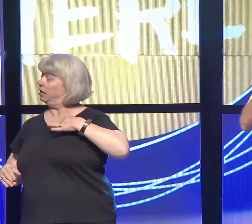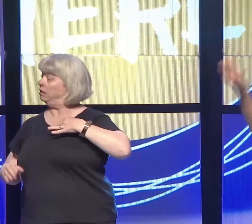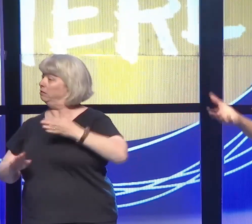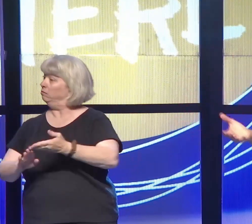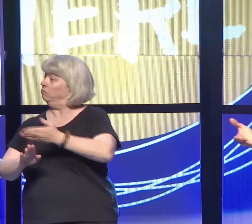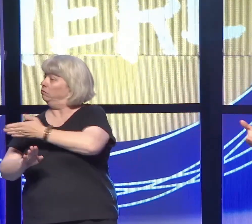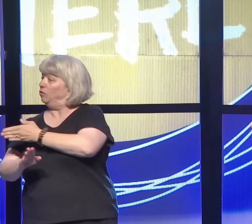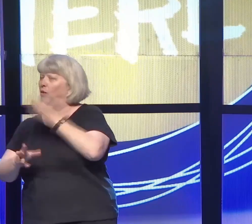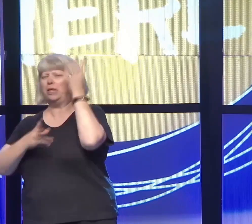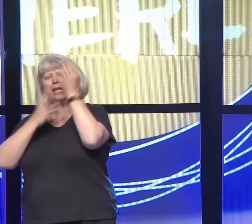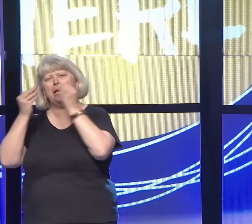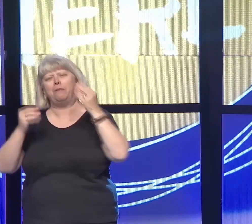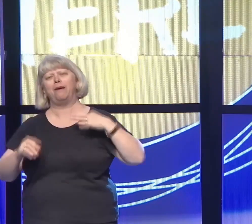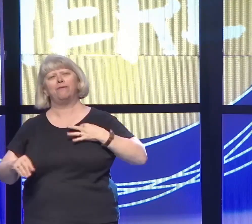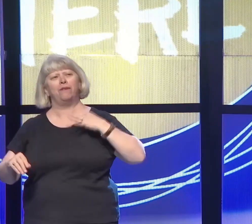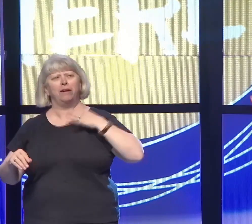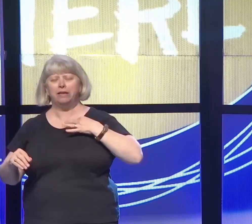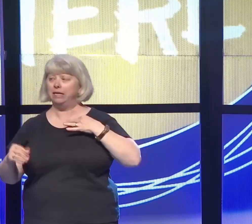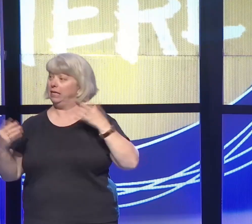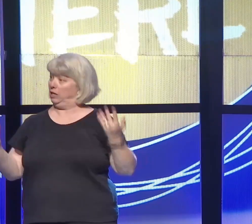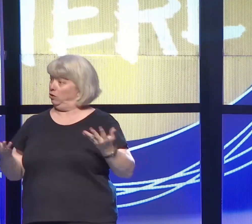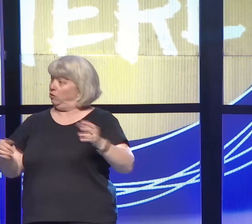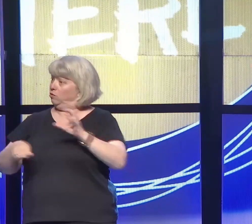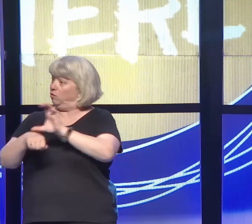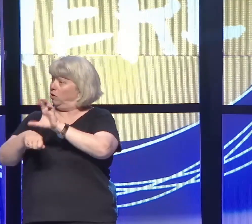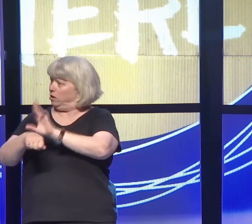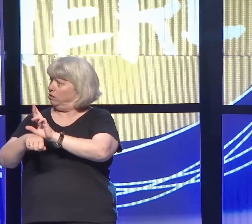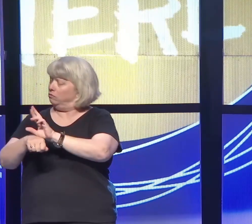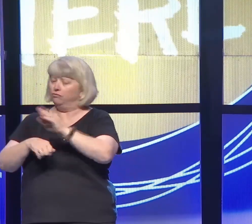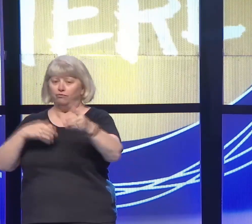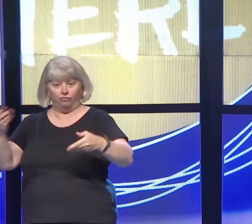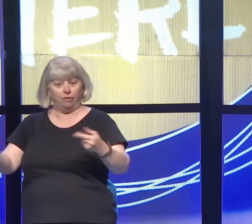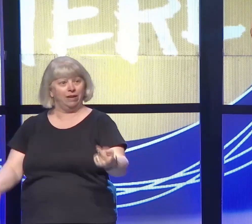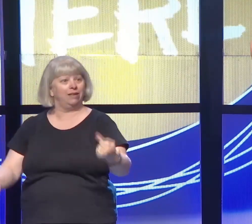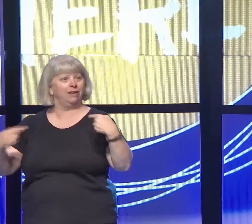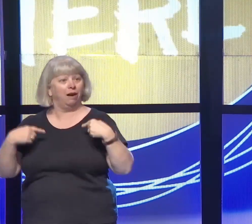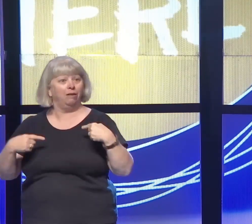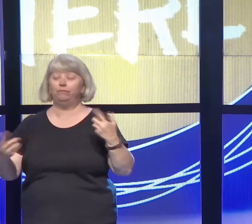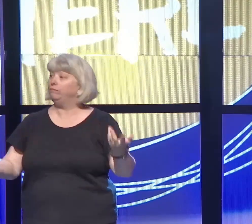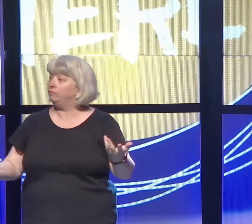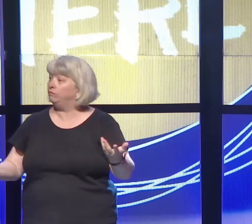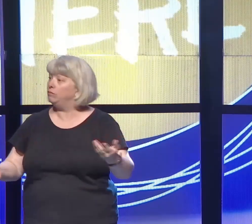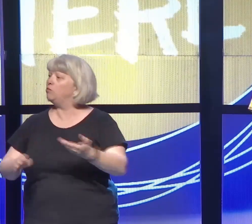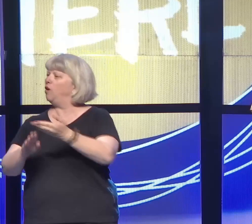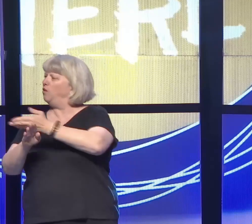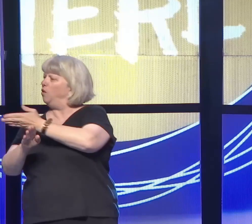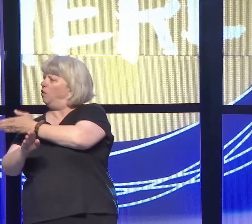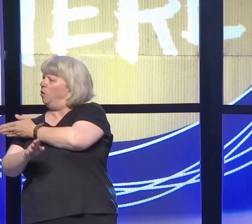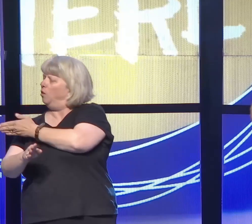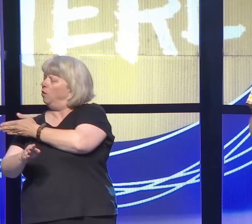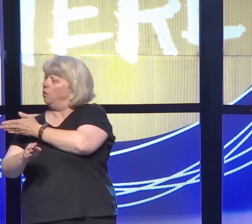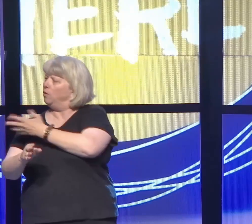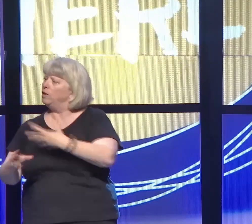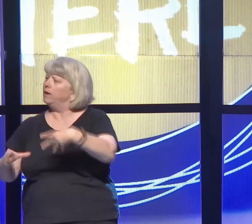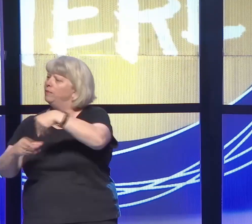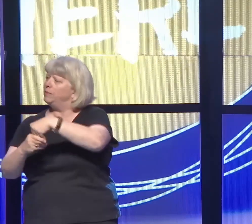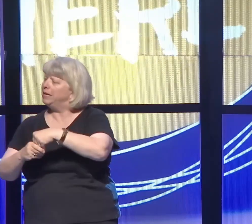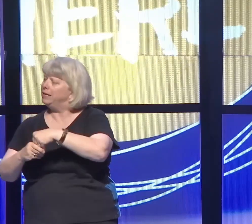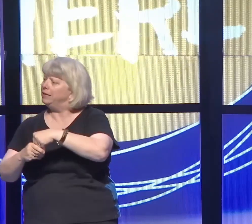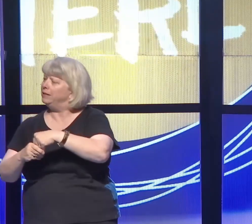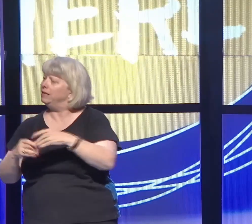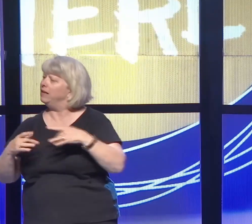who's thinking about volunteering here at Crossroads is invited to come. So if you've participated in some event in the last year as a